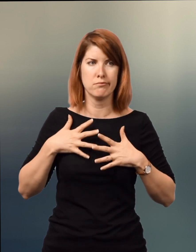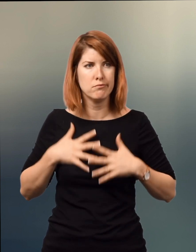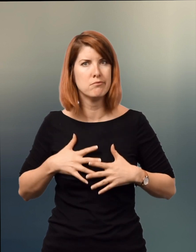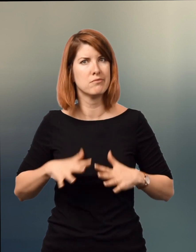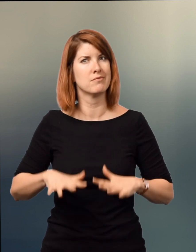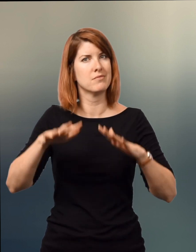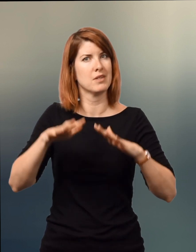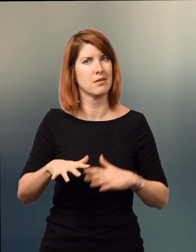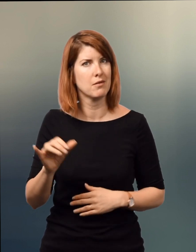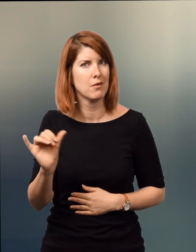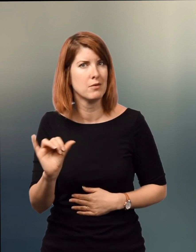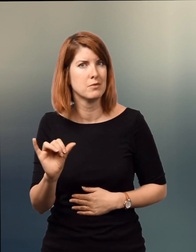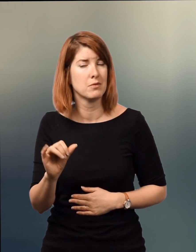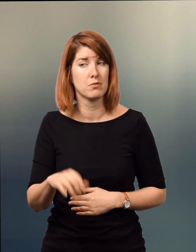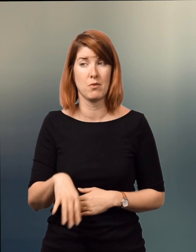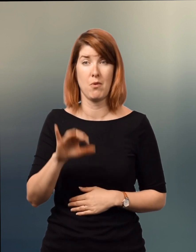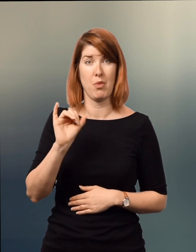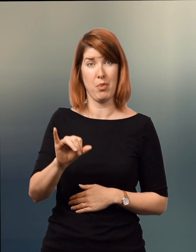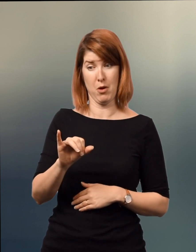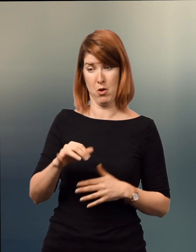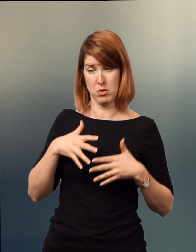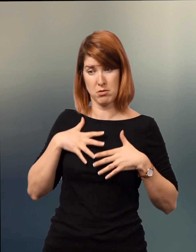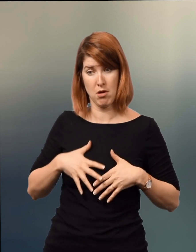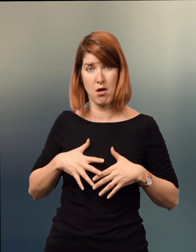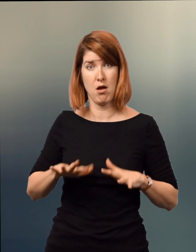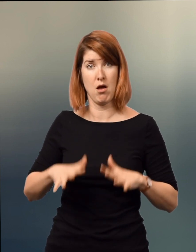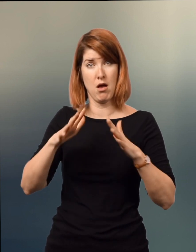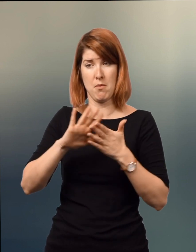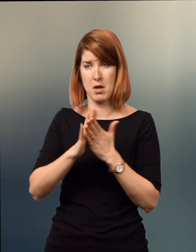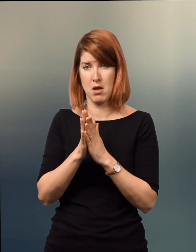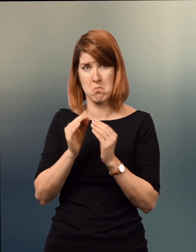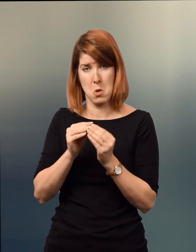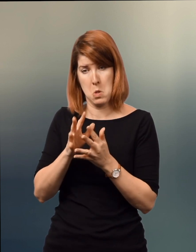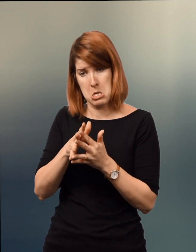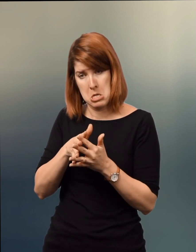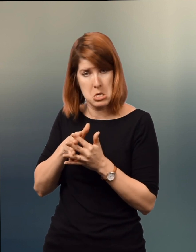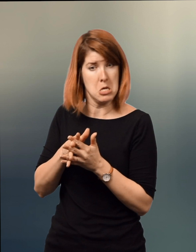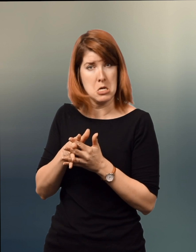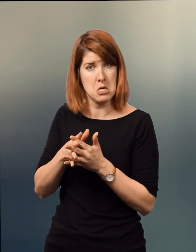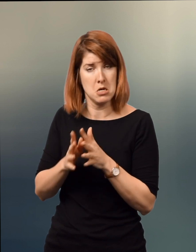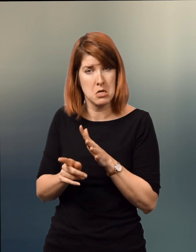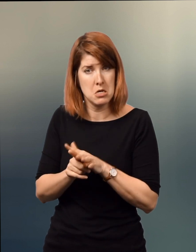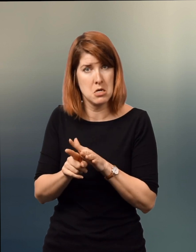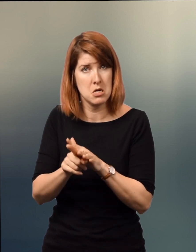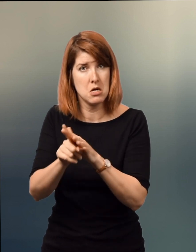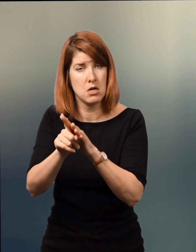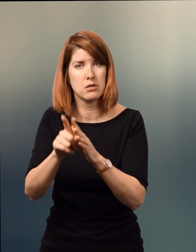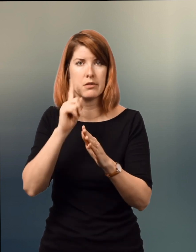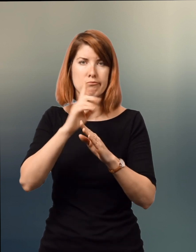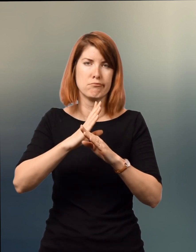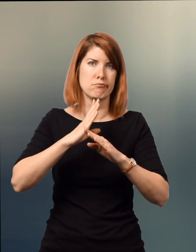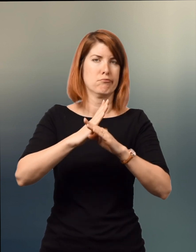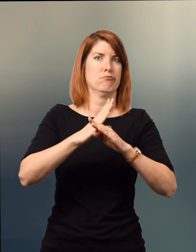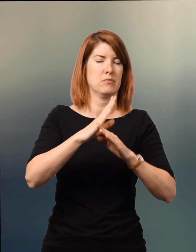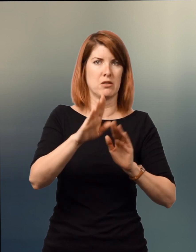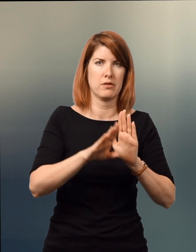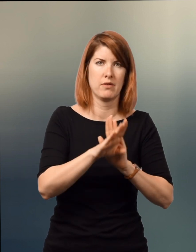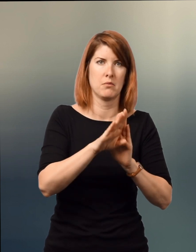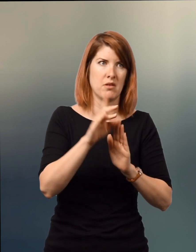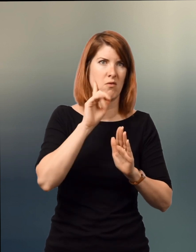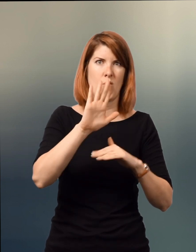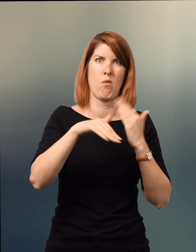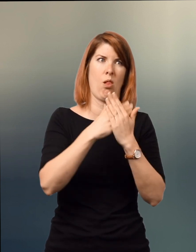and anxiety of varying degrees. When these symptoms become more severe or entrenched, they can become another impediment to the